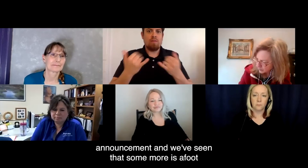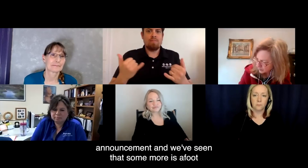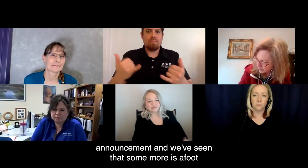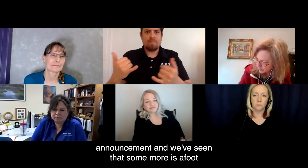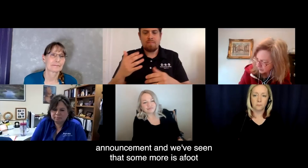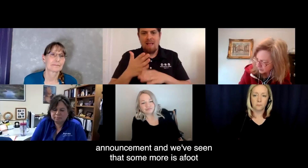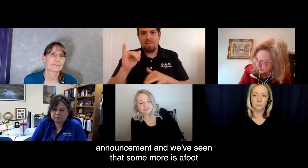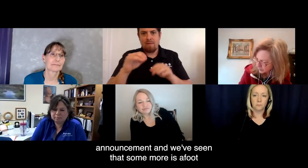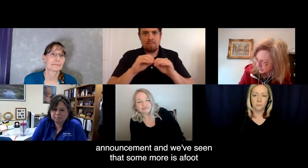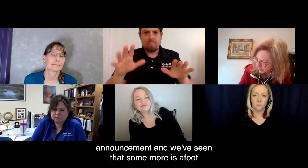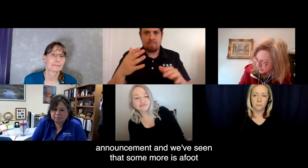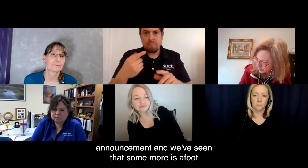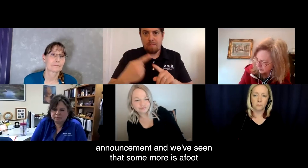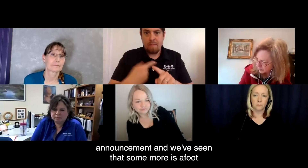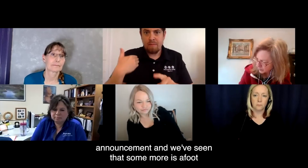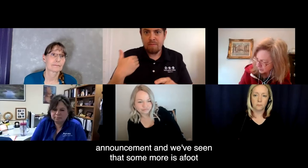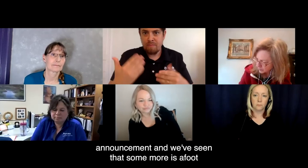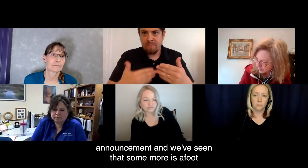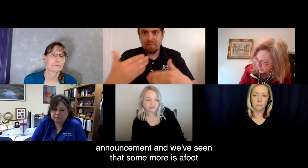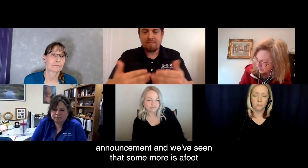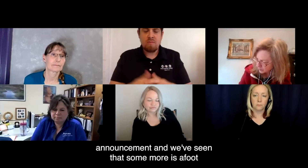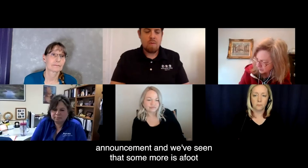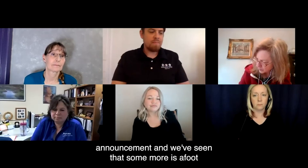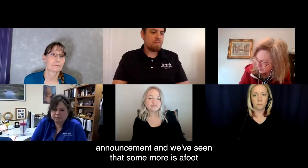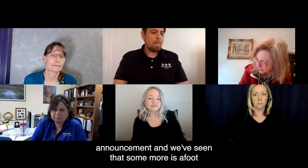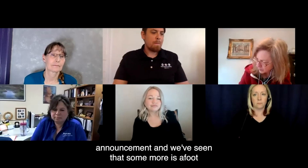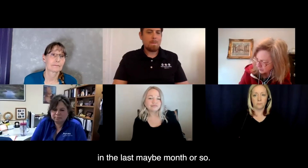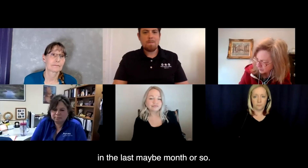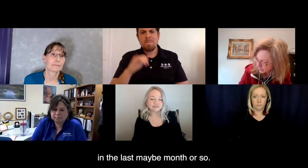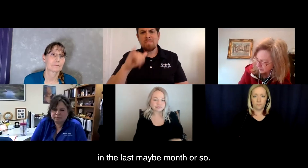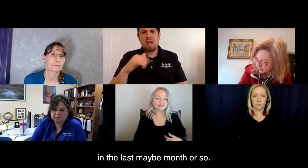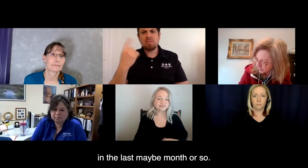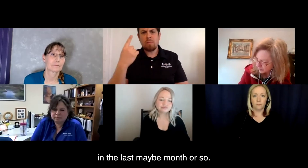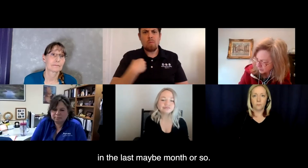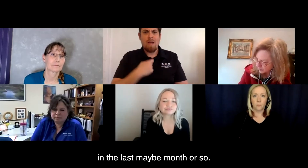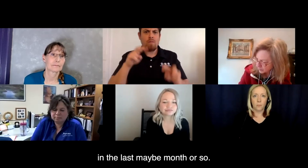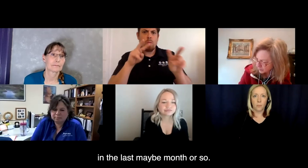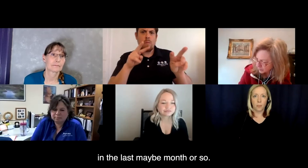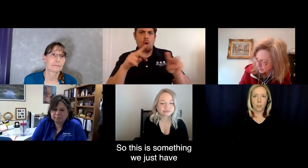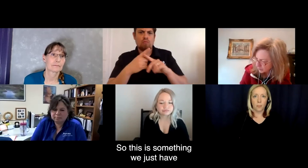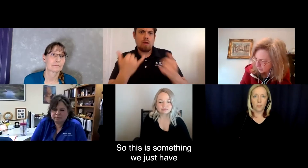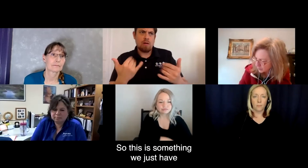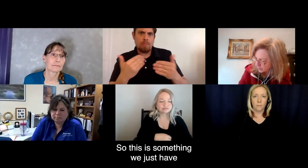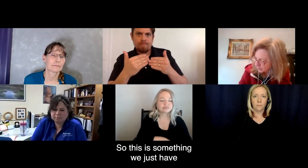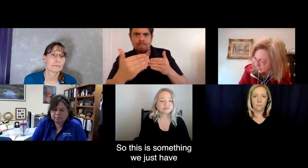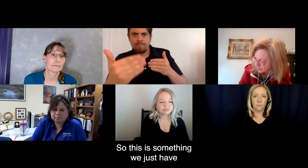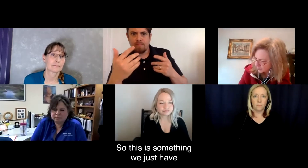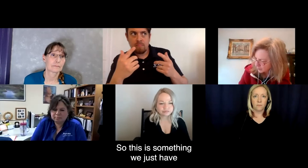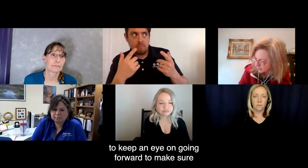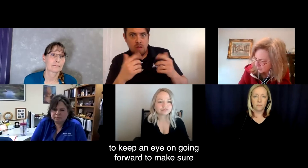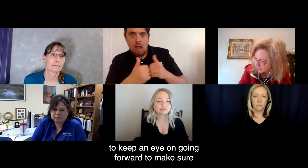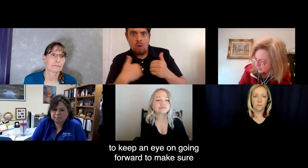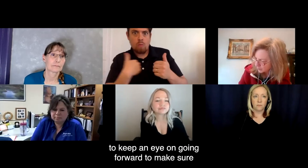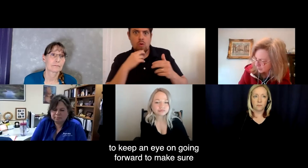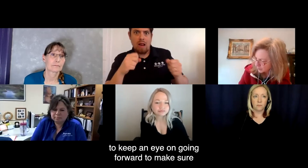announcement, and we've seen that some more is afoot in the last maybe month or so. So this is something we